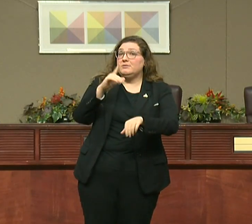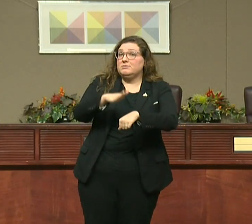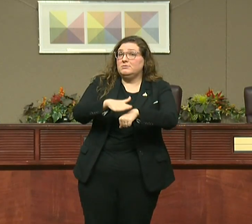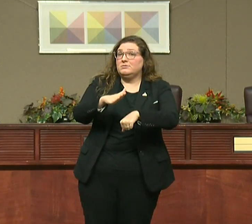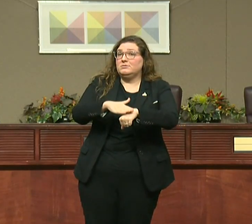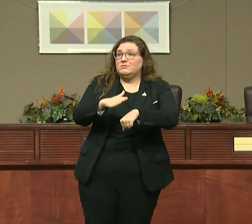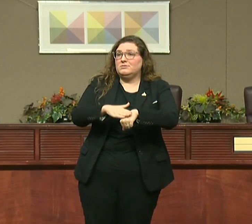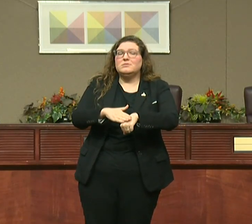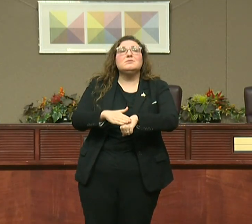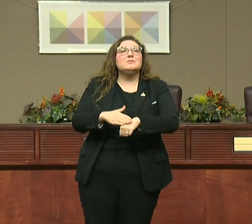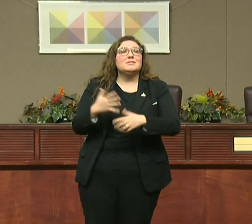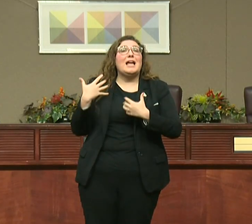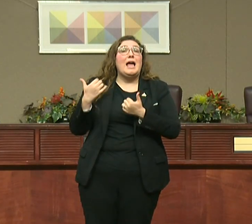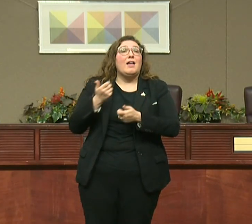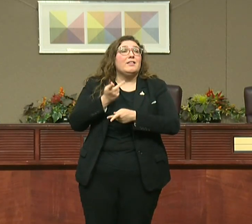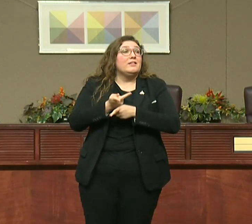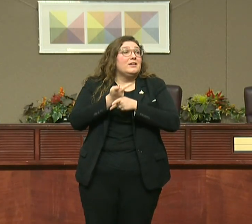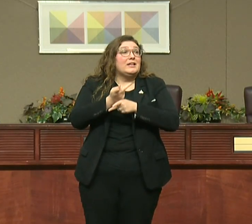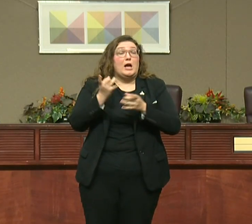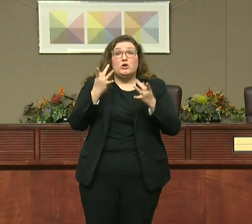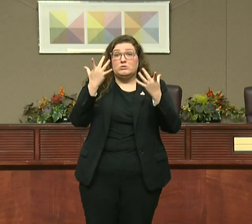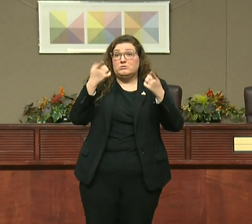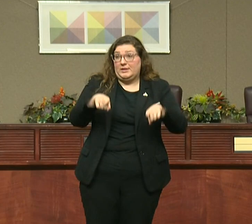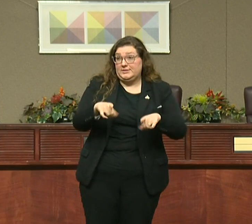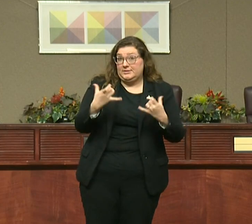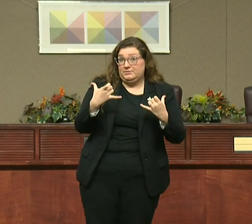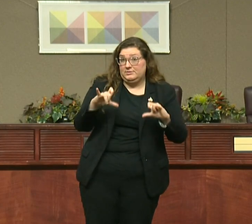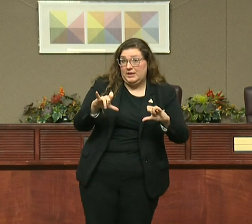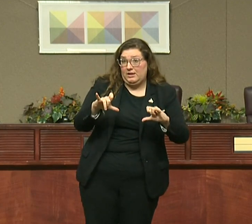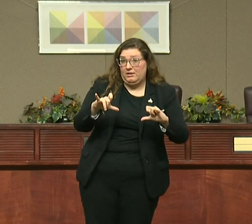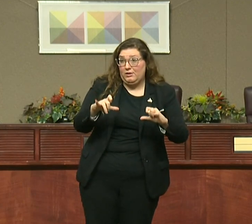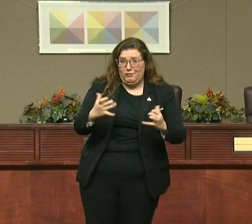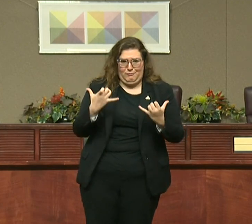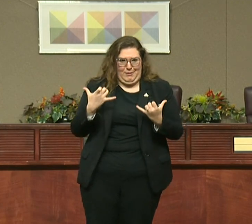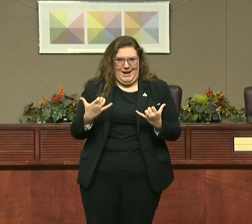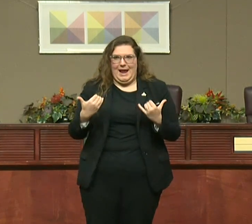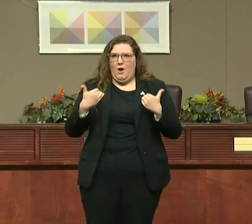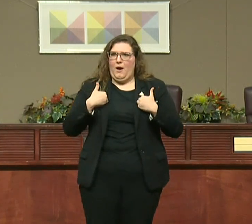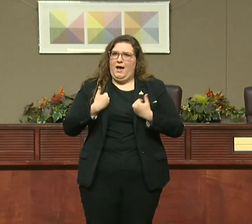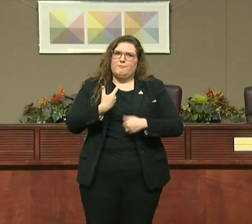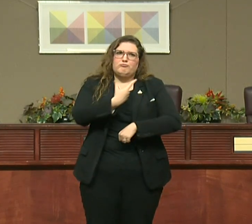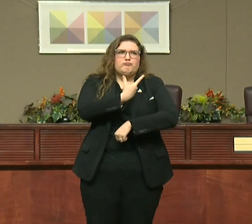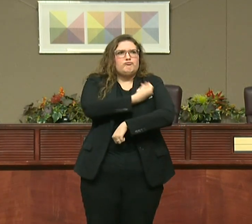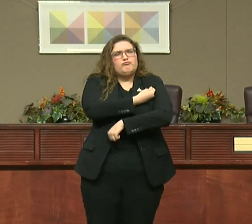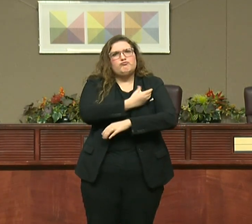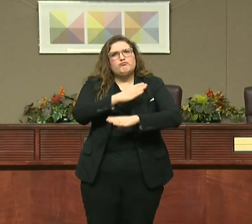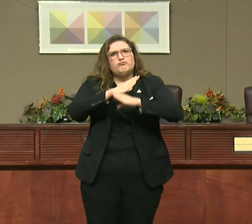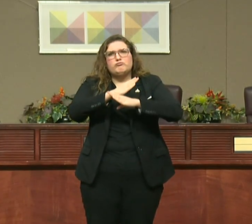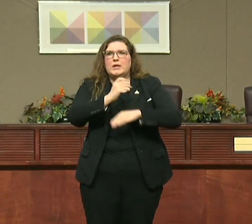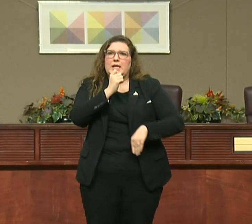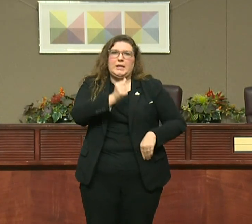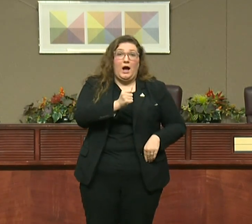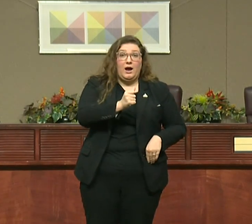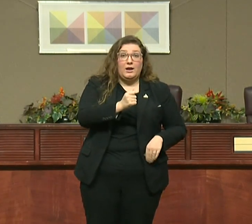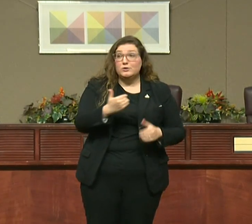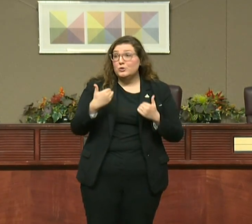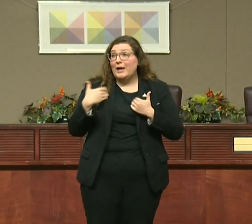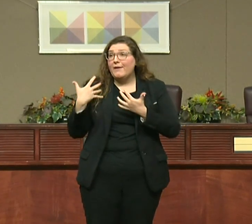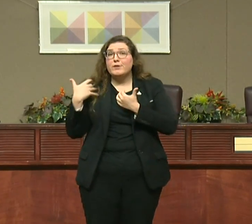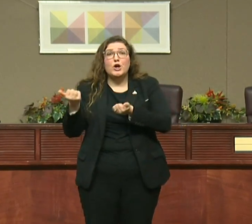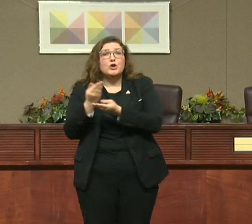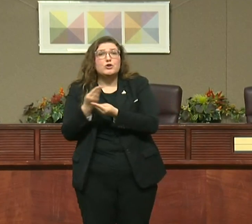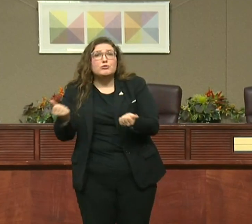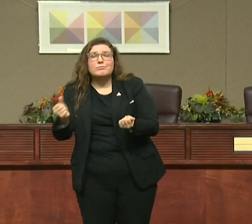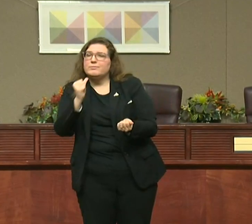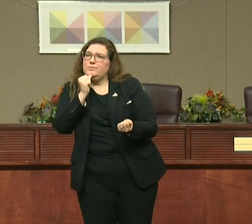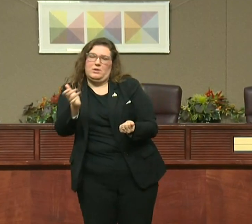that we're living. There's not yet a vaccine or a cure for the COVID-19